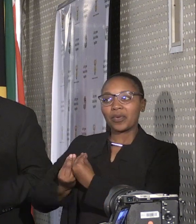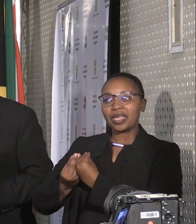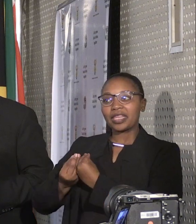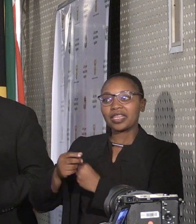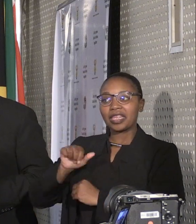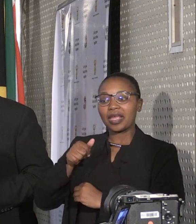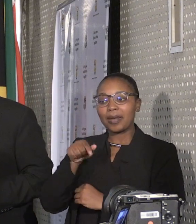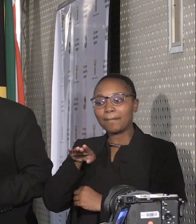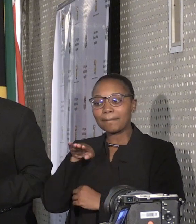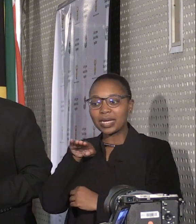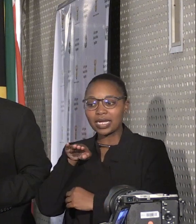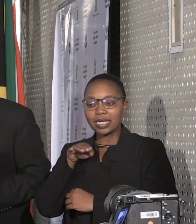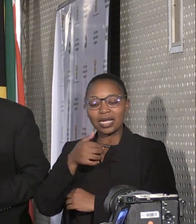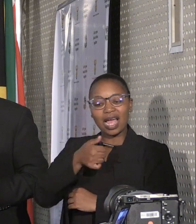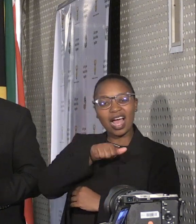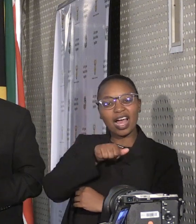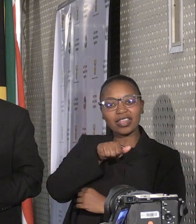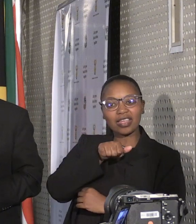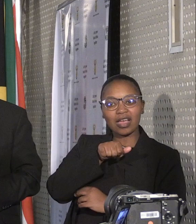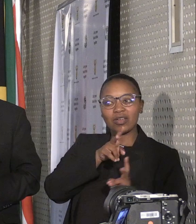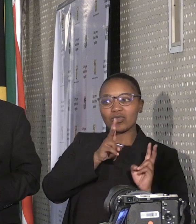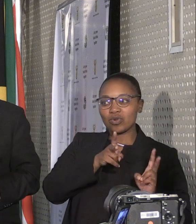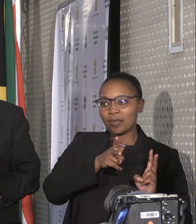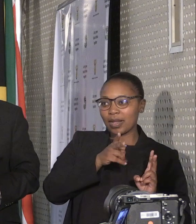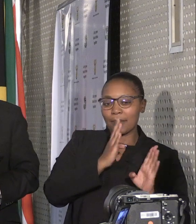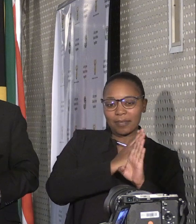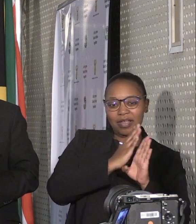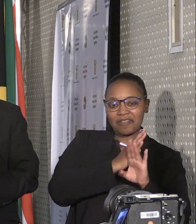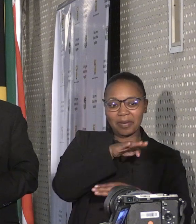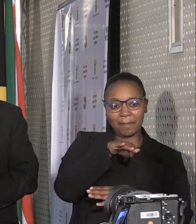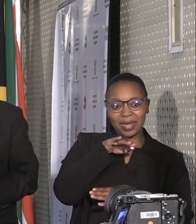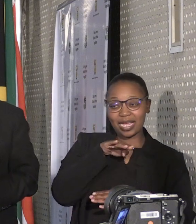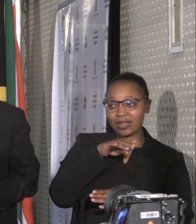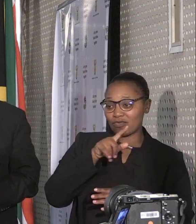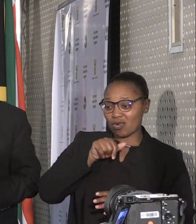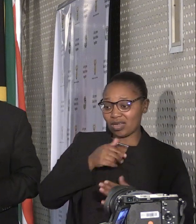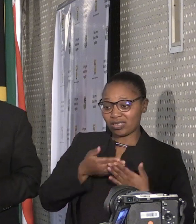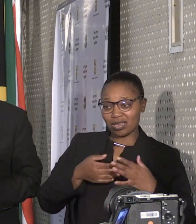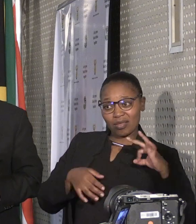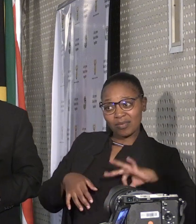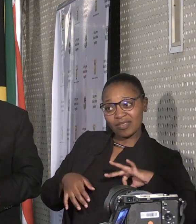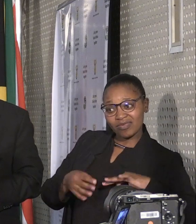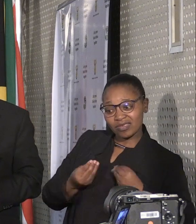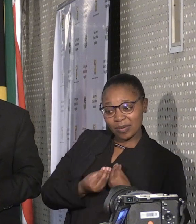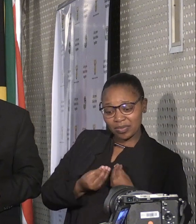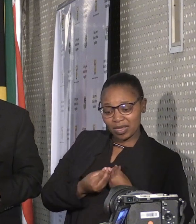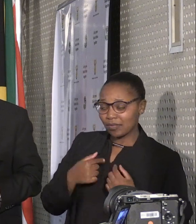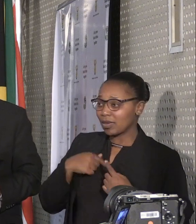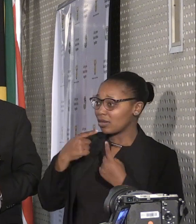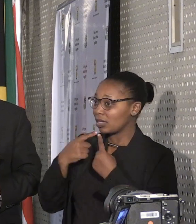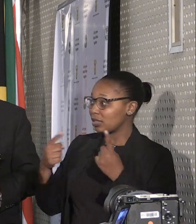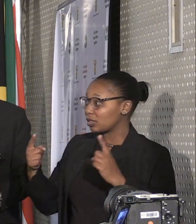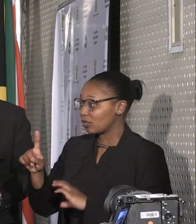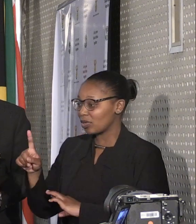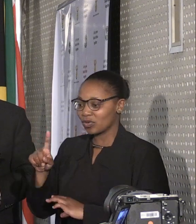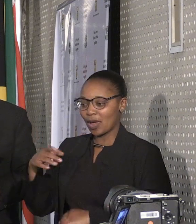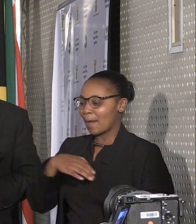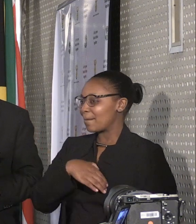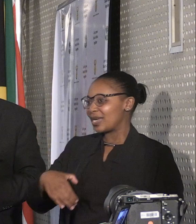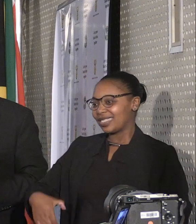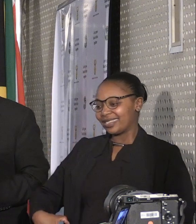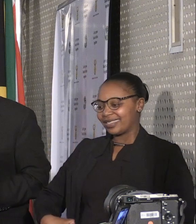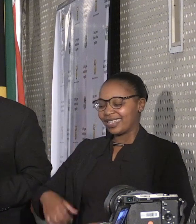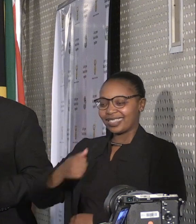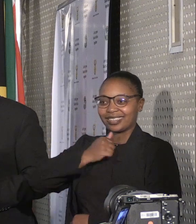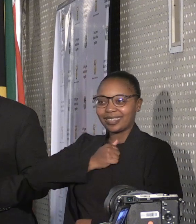can enjoy some privileges. And I want to say to them, neither my president nor myself who